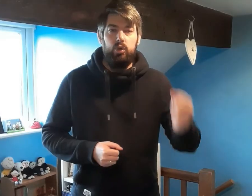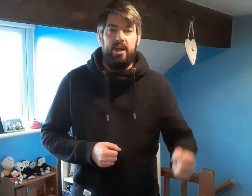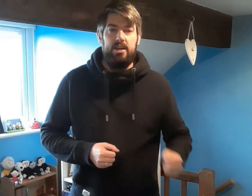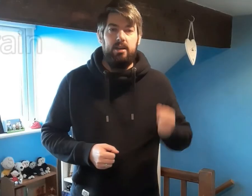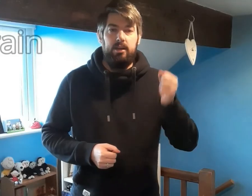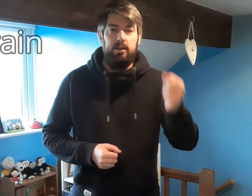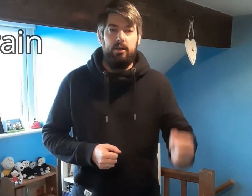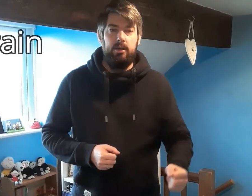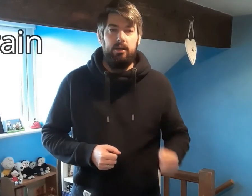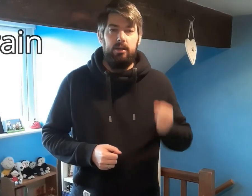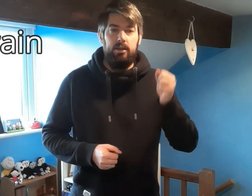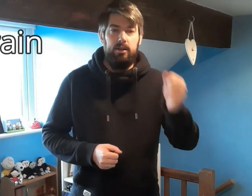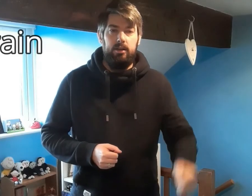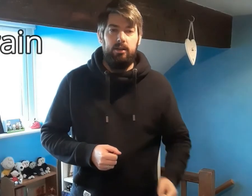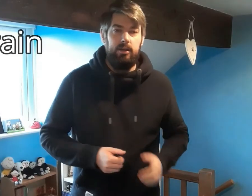Train.